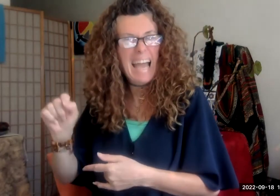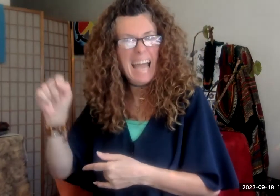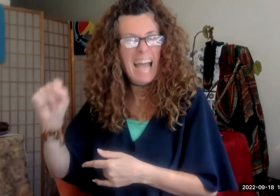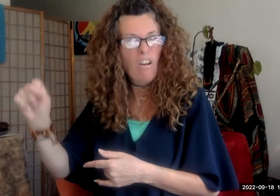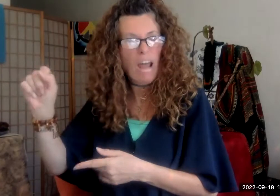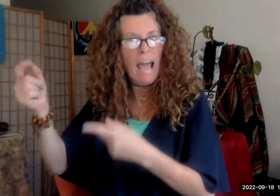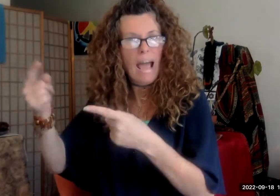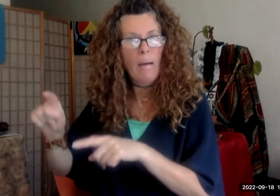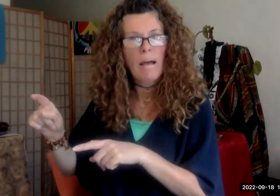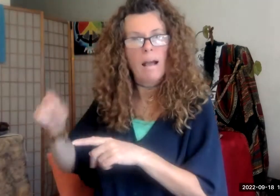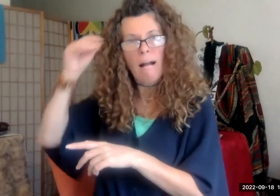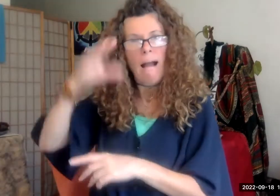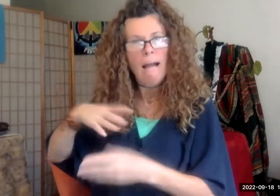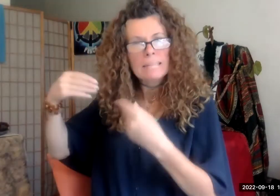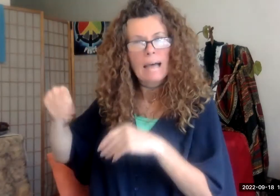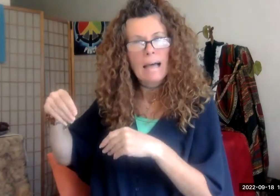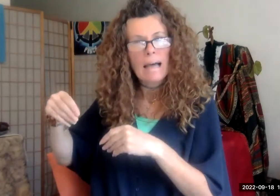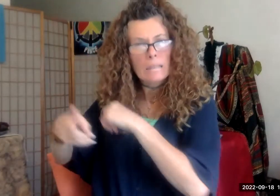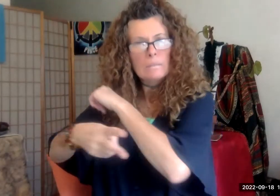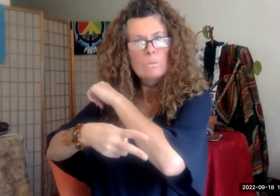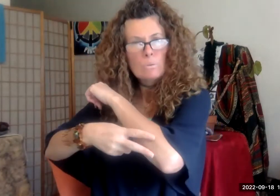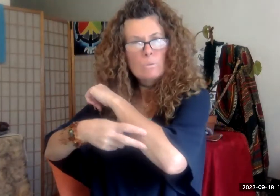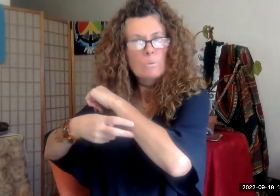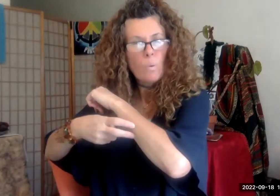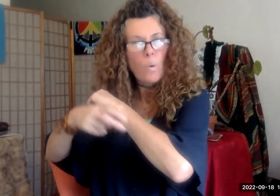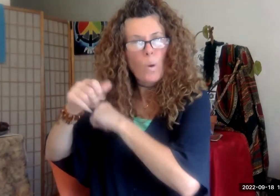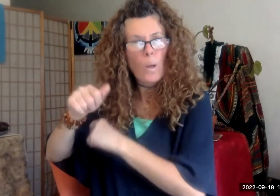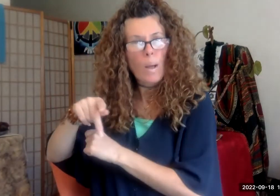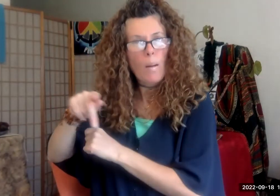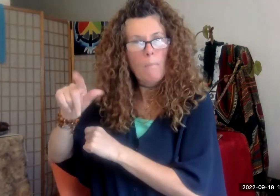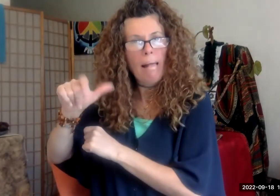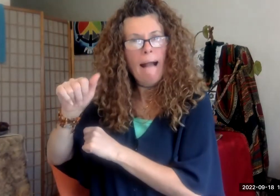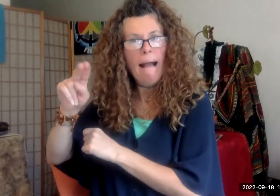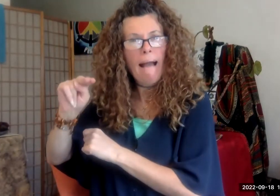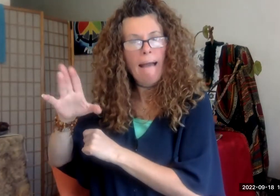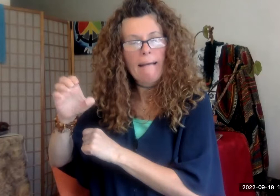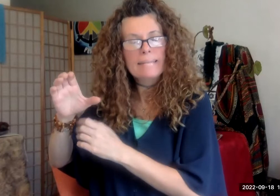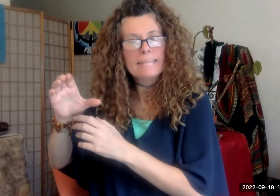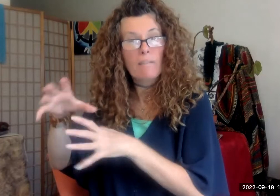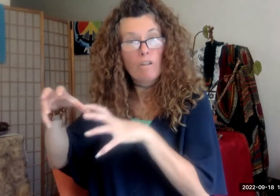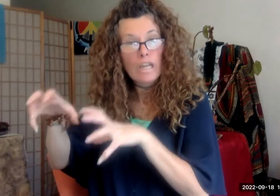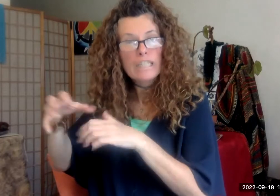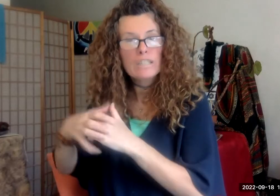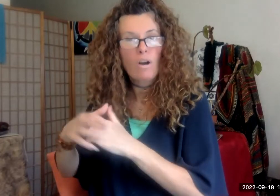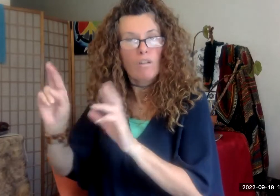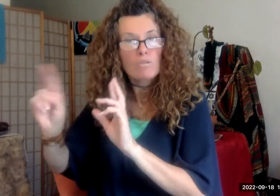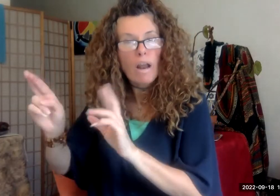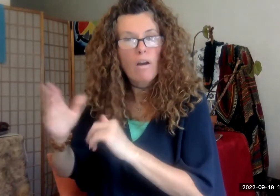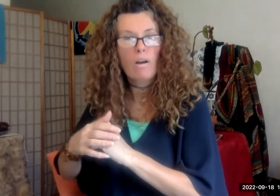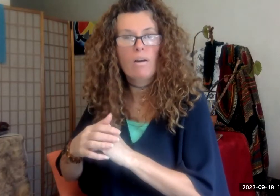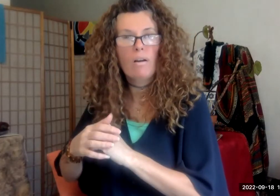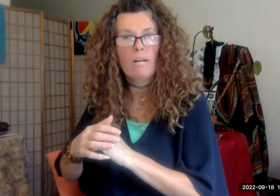a guy selling essentially stolen appliances. And there's another guy selling stolen